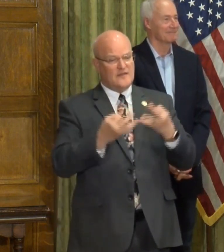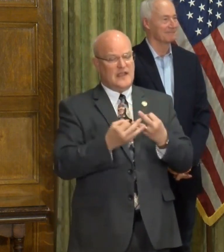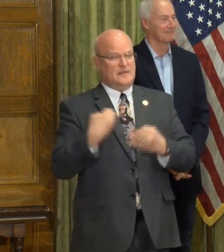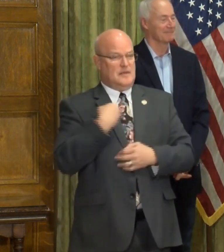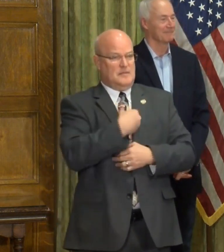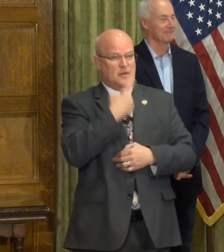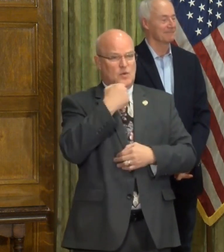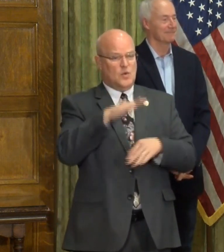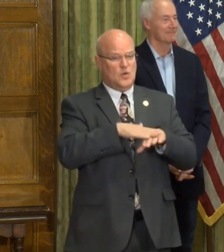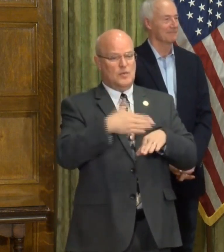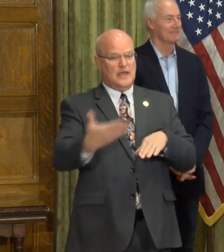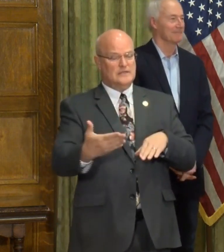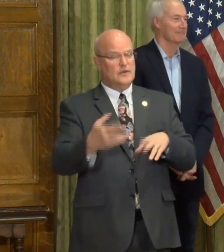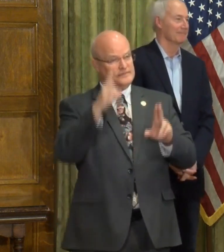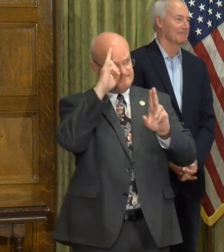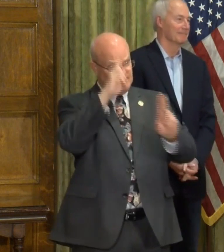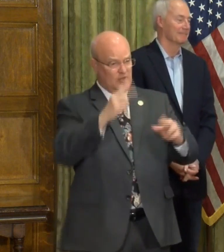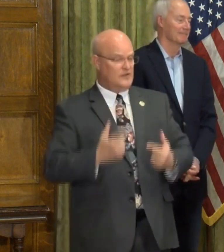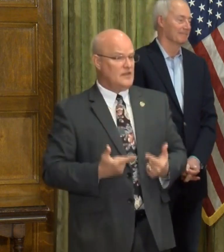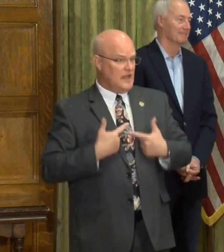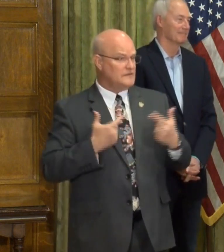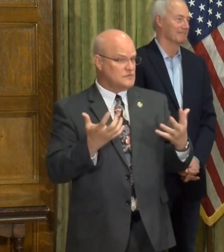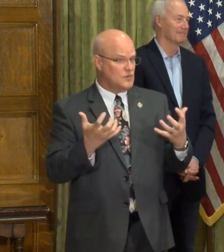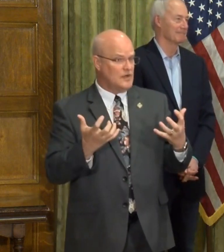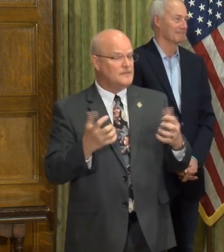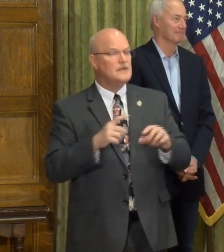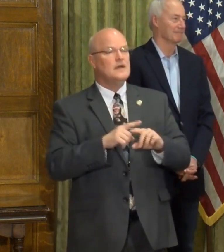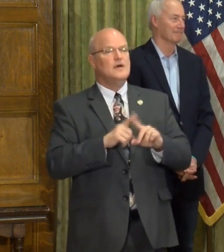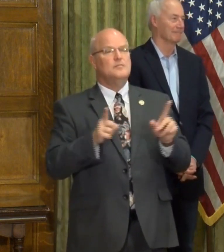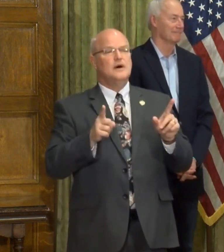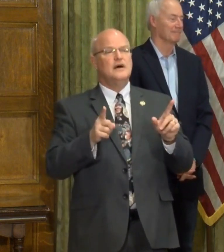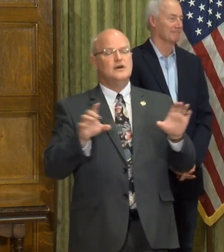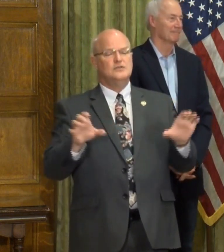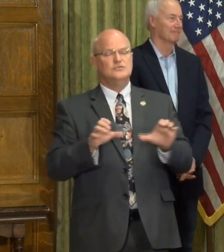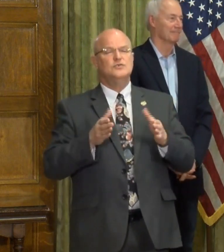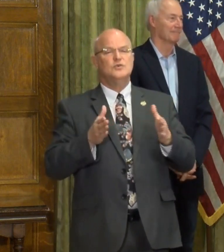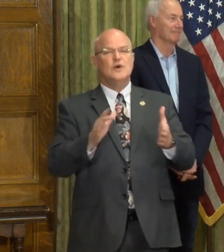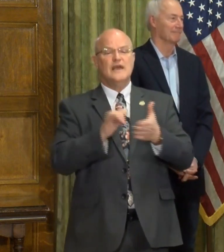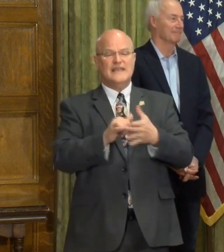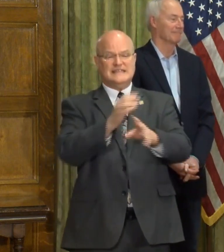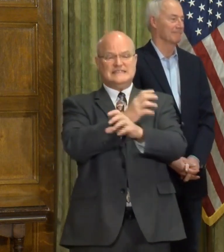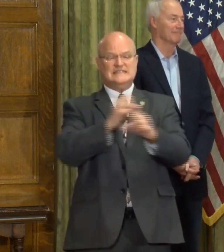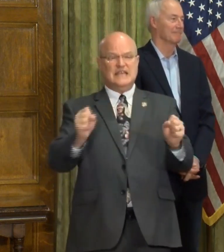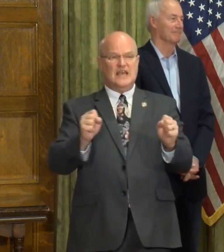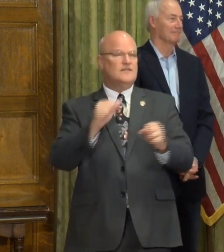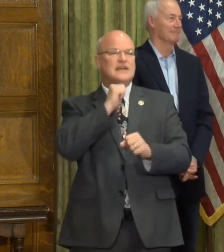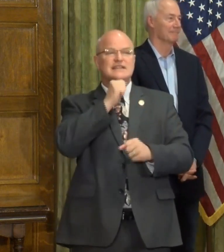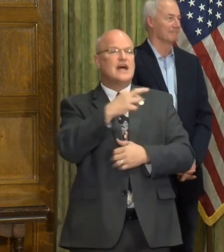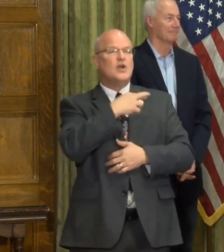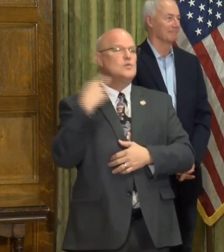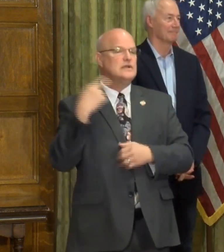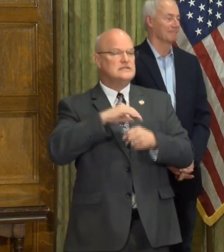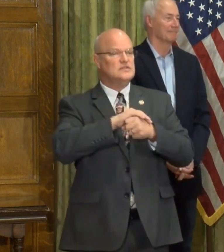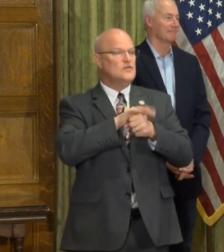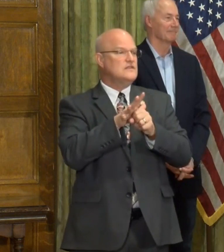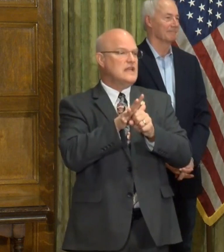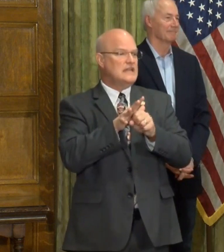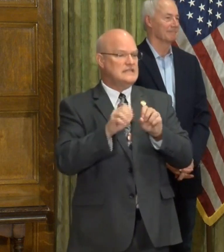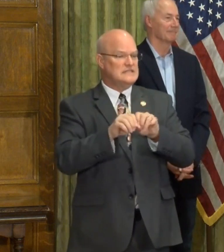our loved ones, to honor their lives, but we want to do it in a way that's safe and does not